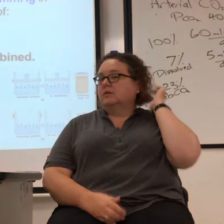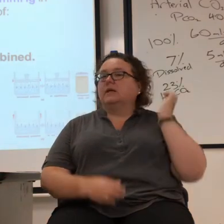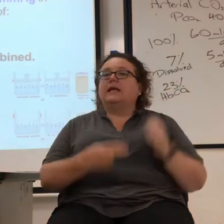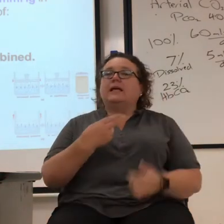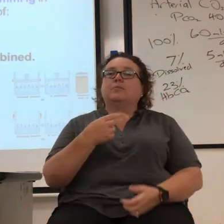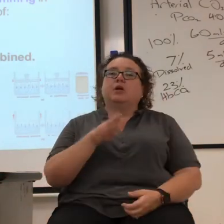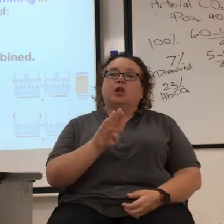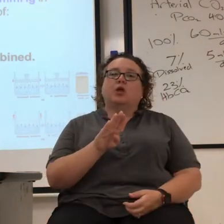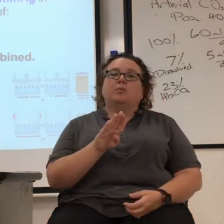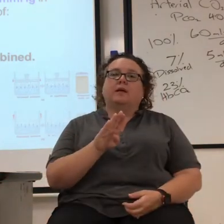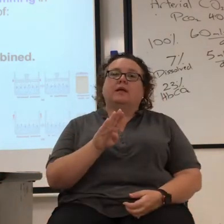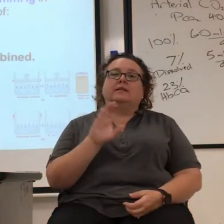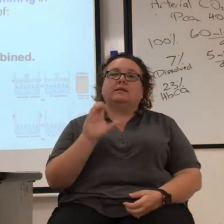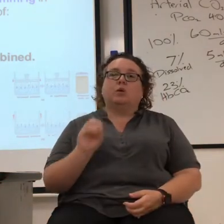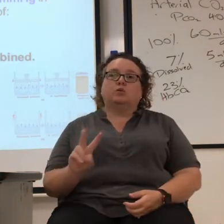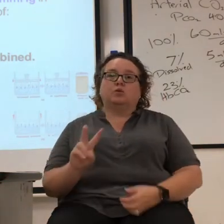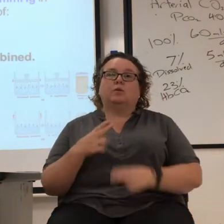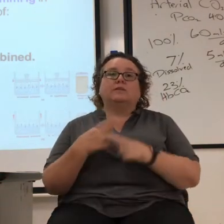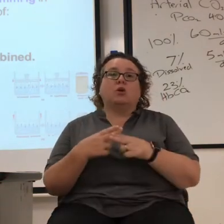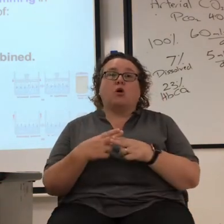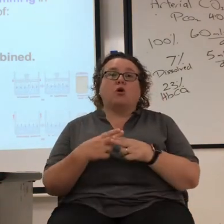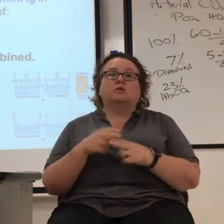Hemoglobin CO2 is called